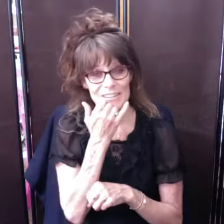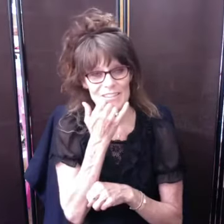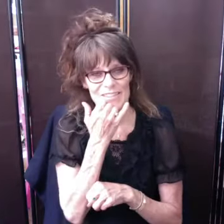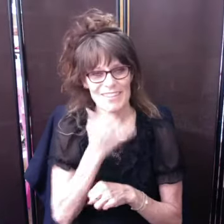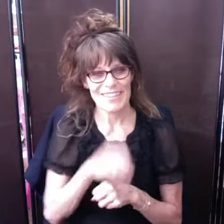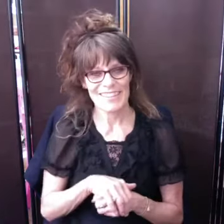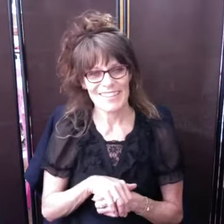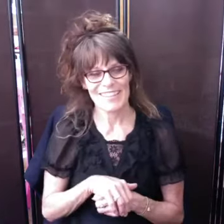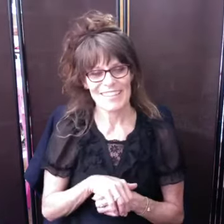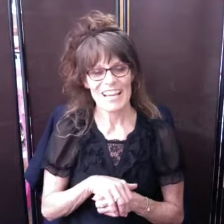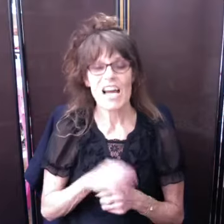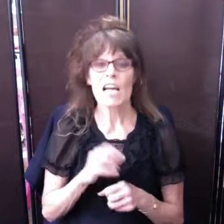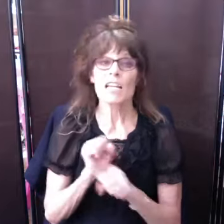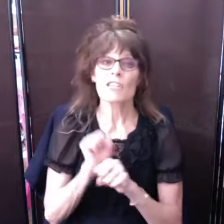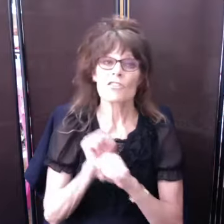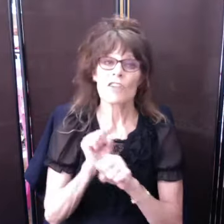I got a job at a little software company for beer money.